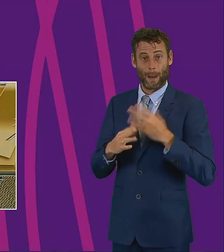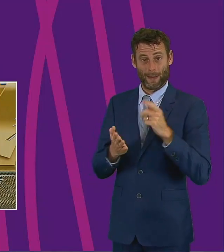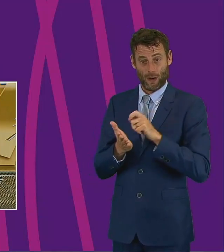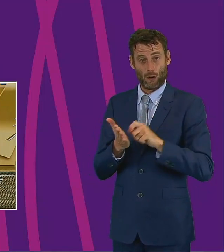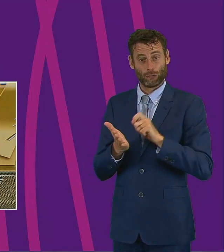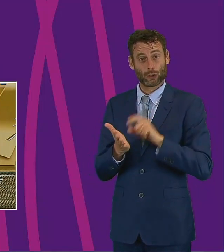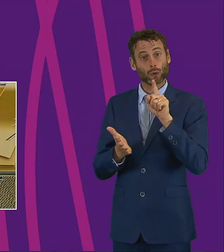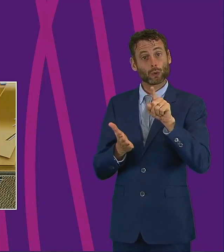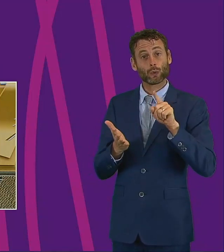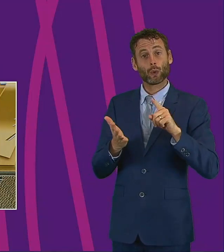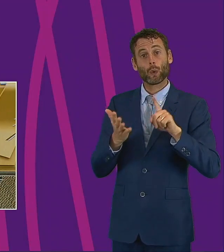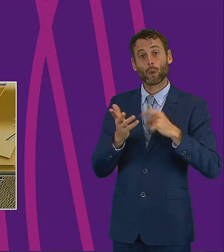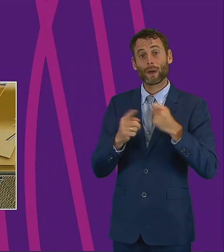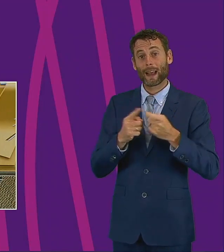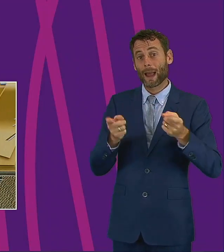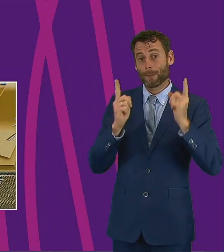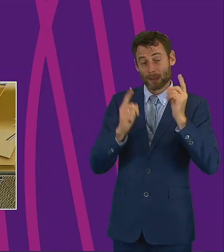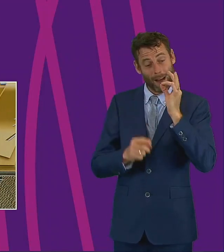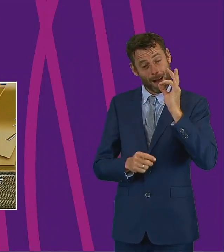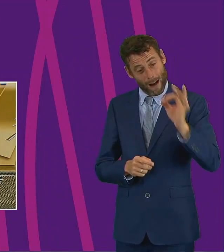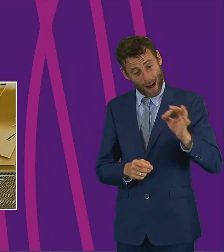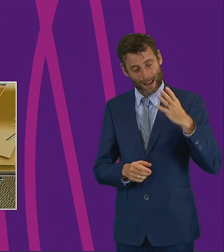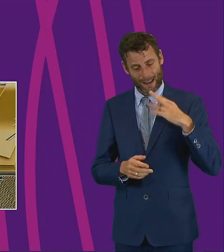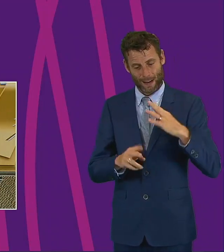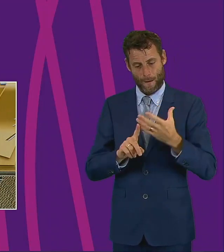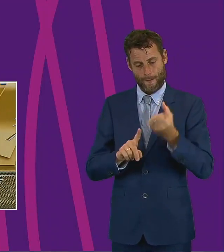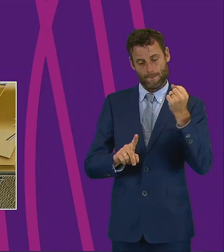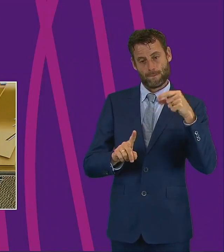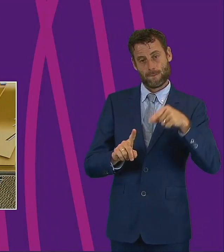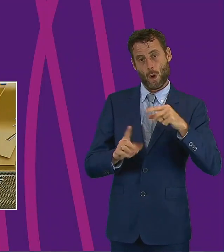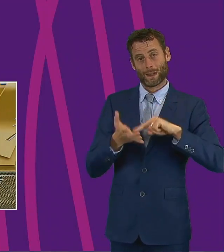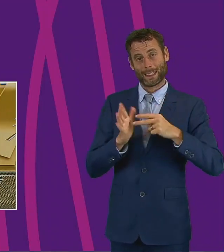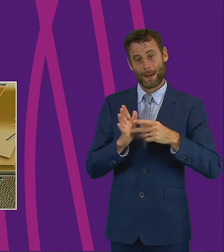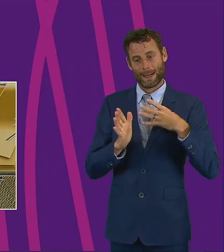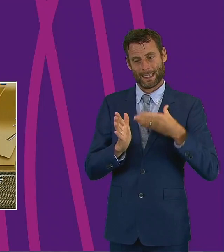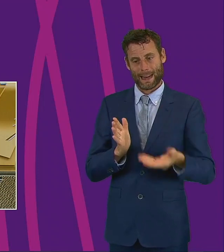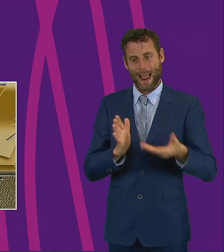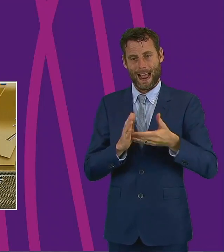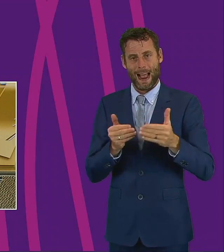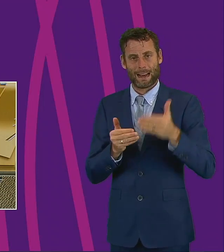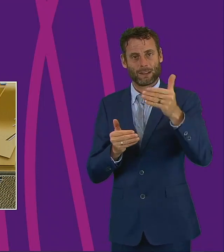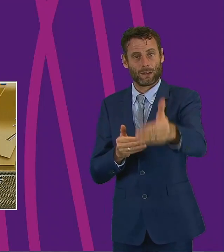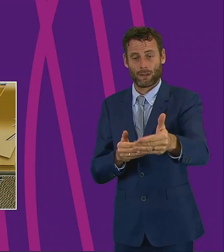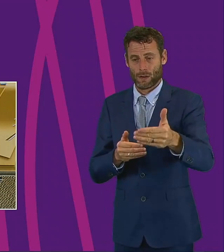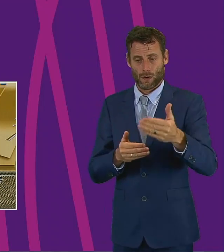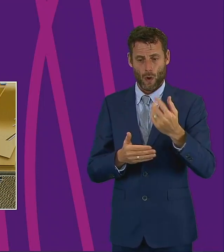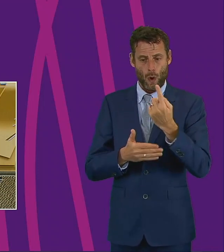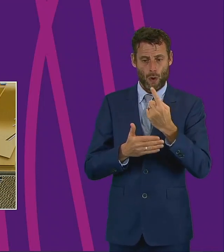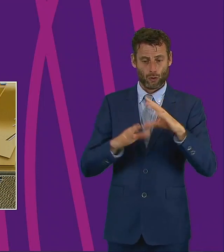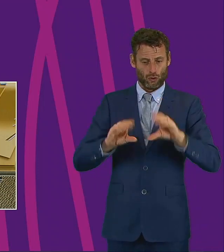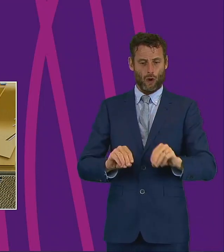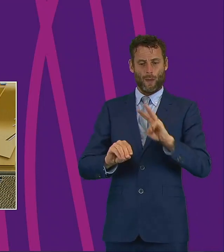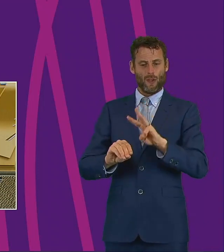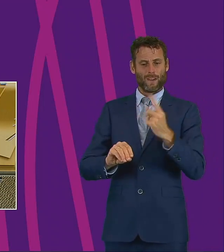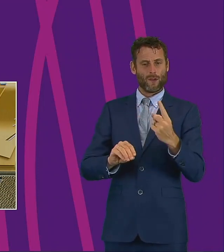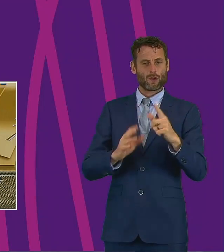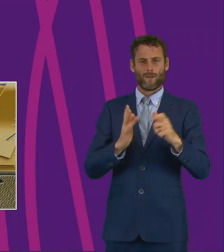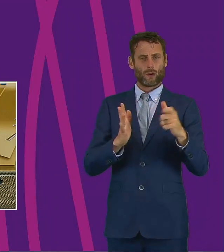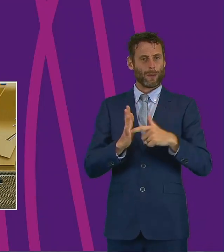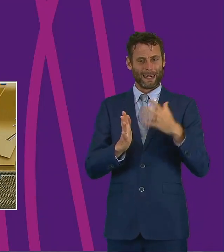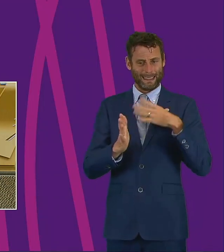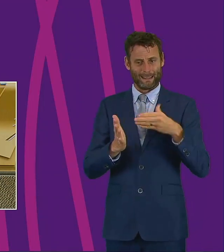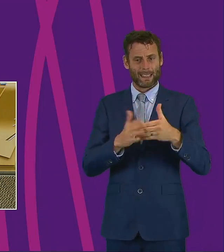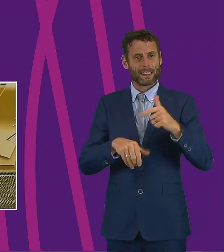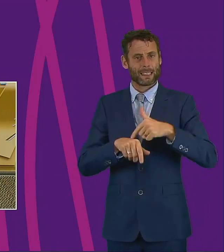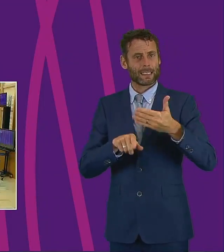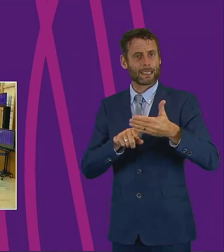extended to provide support in areas where we know it will be needed beyond the 31st of October, such as support for businesses and workers if local lockdown restrictions are put